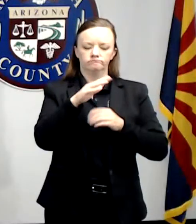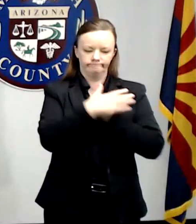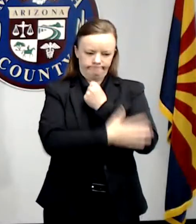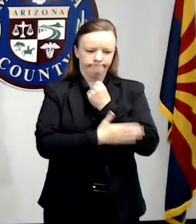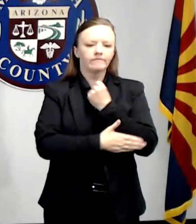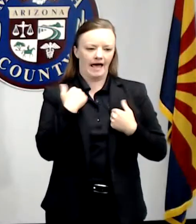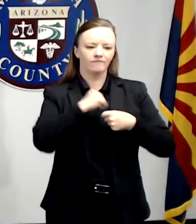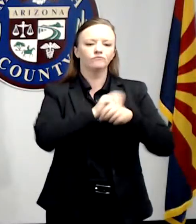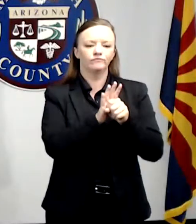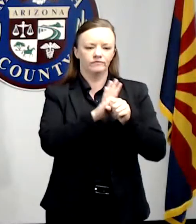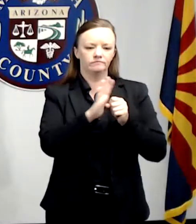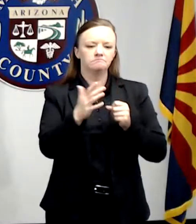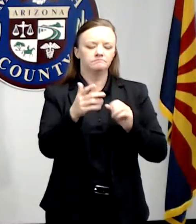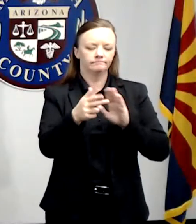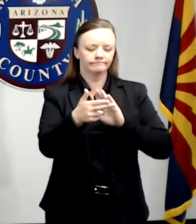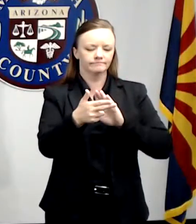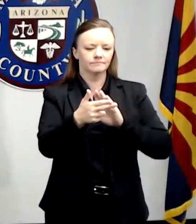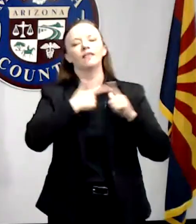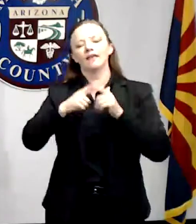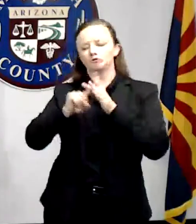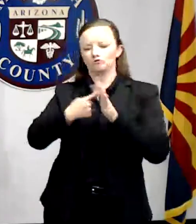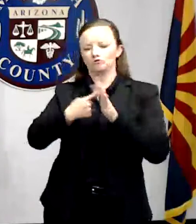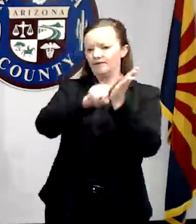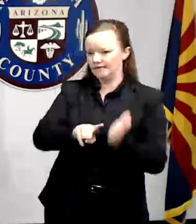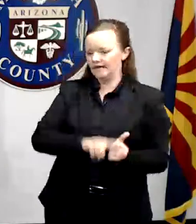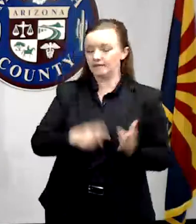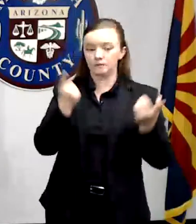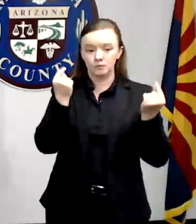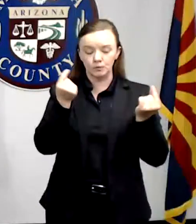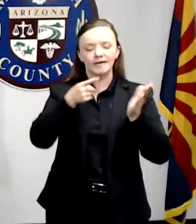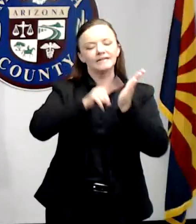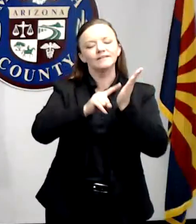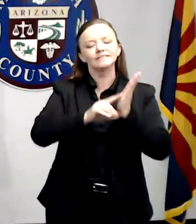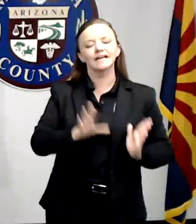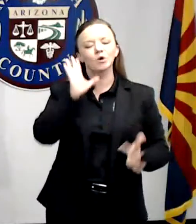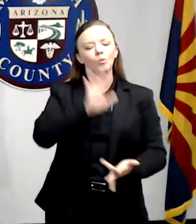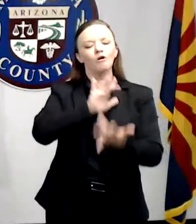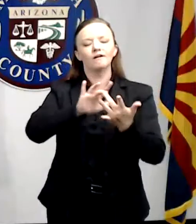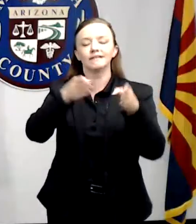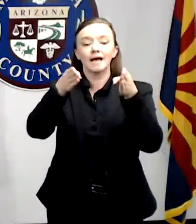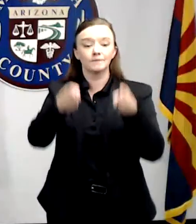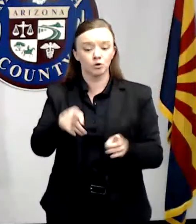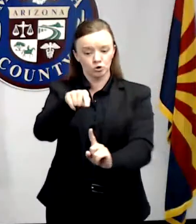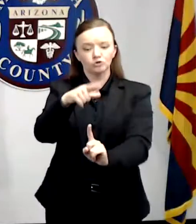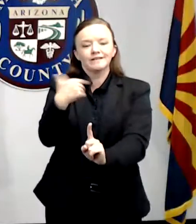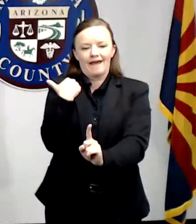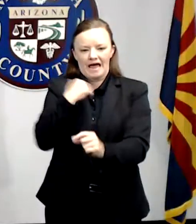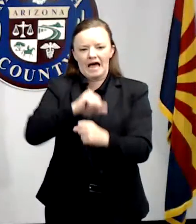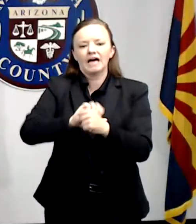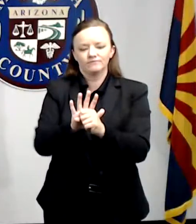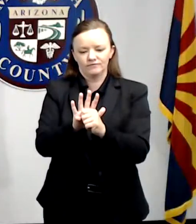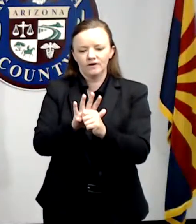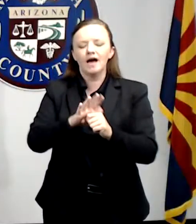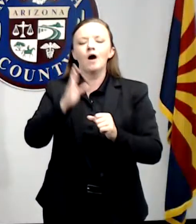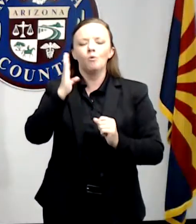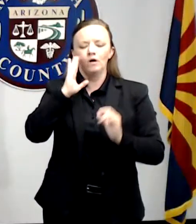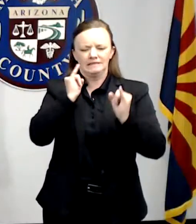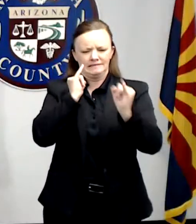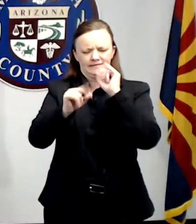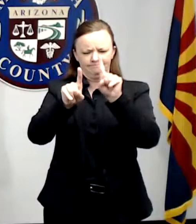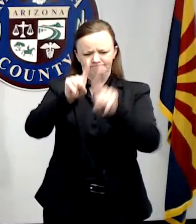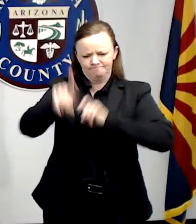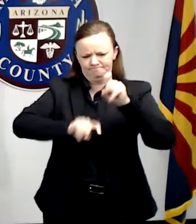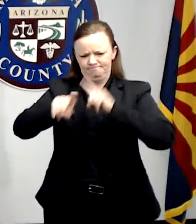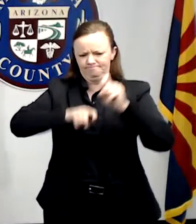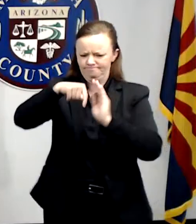that result, pull the information from the source as the investigator contacts the case and does an extensive interview.